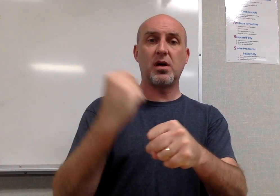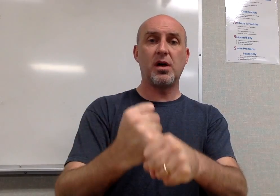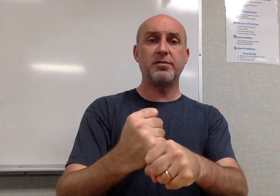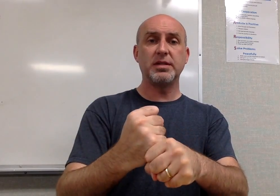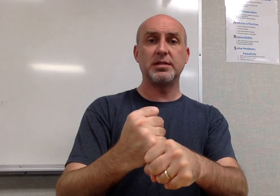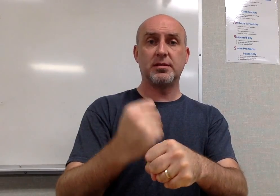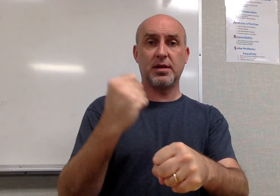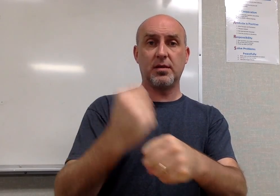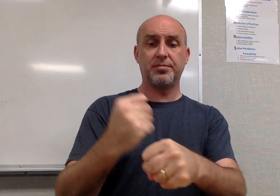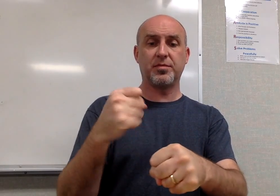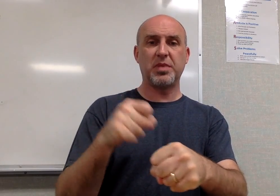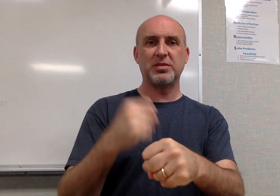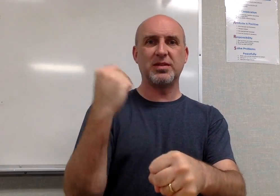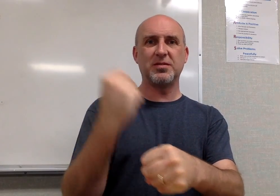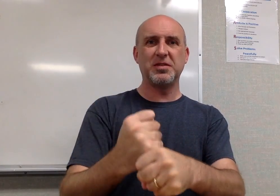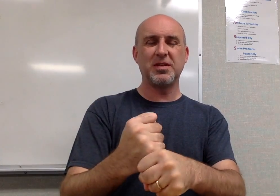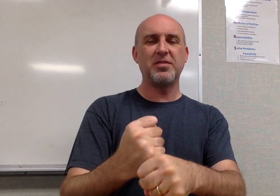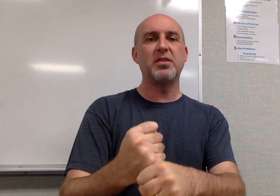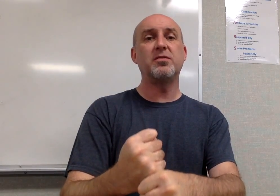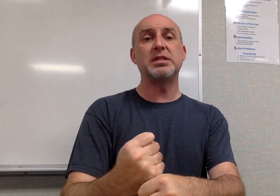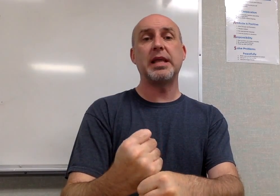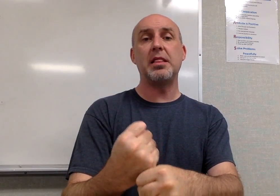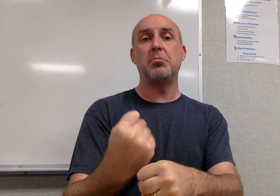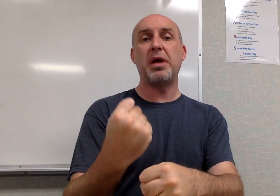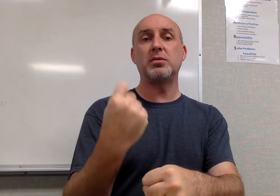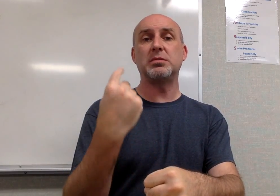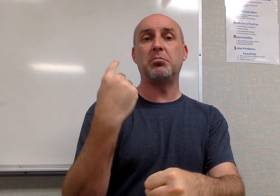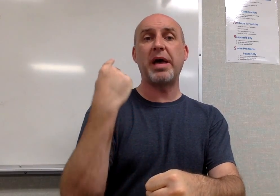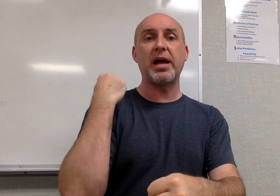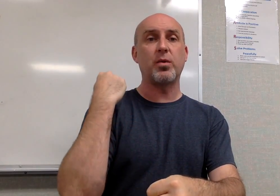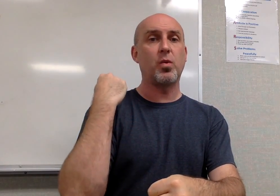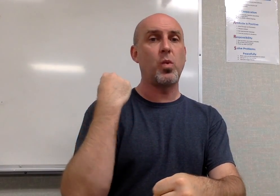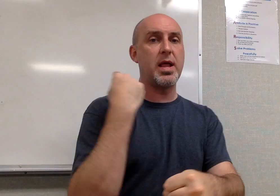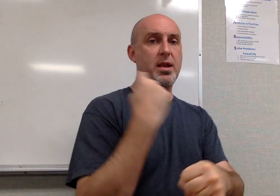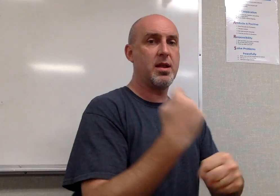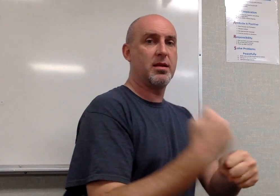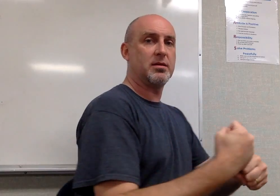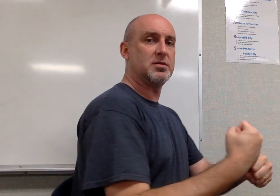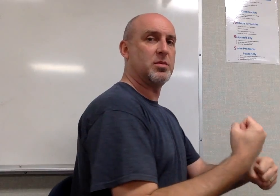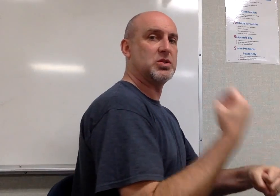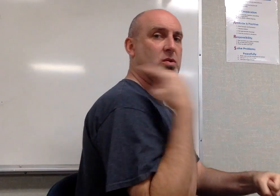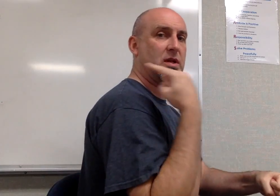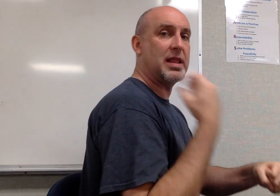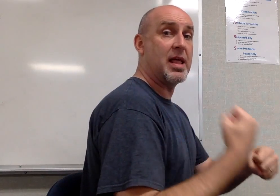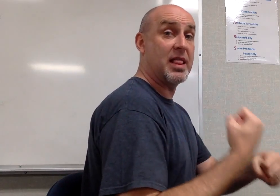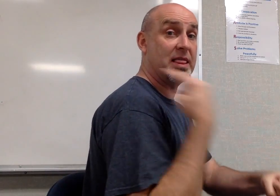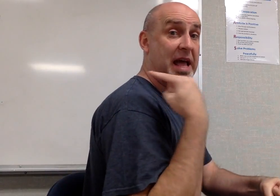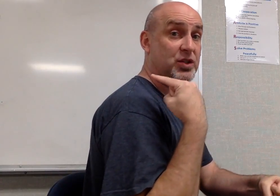off this, bounce this fist off the other fist, and bounce back with a 1. So on my shoulder, last